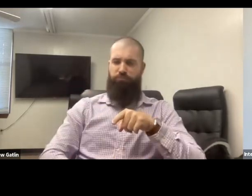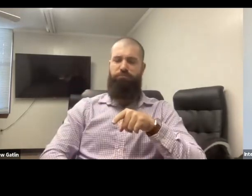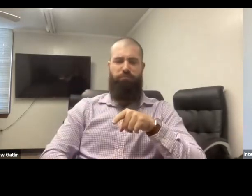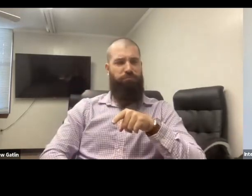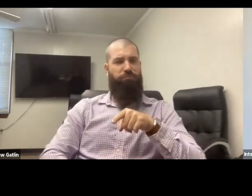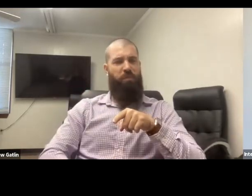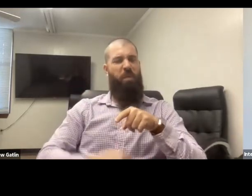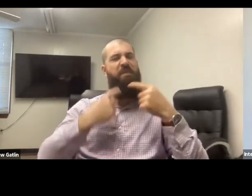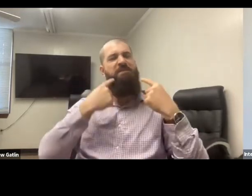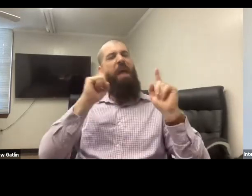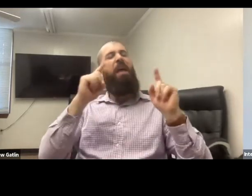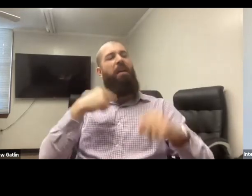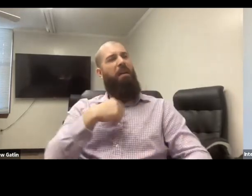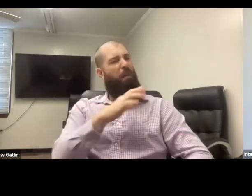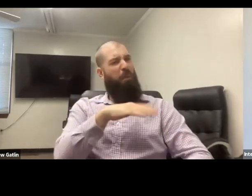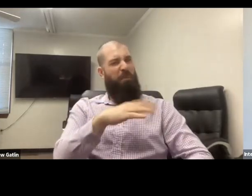carpet.